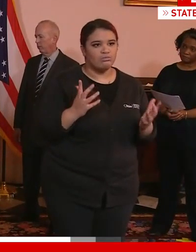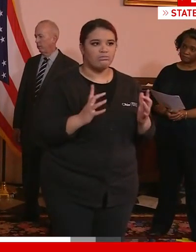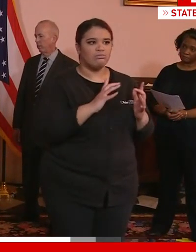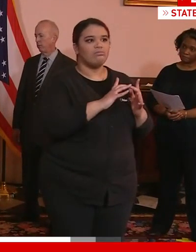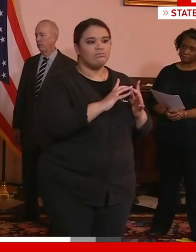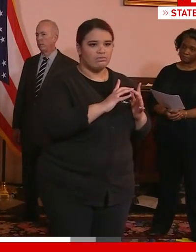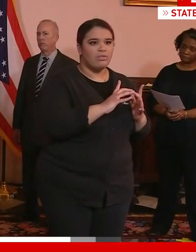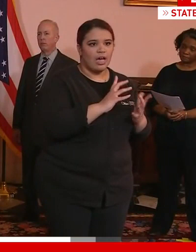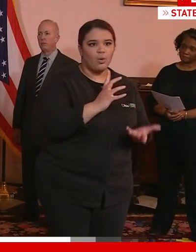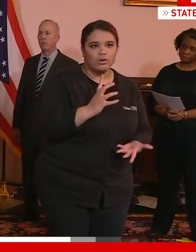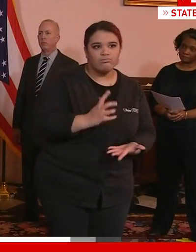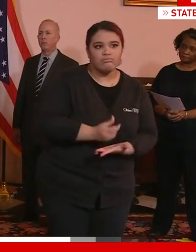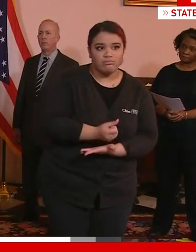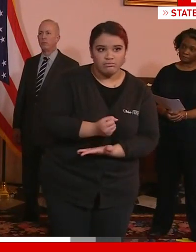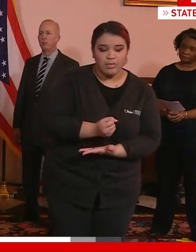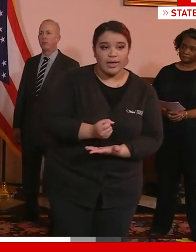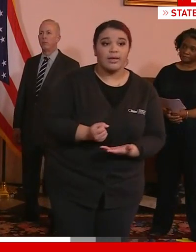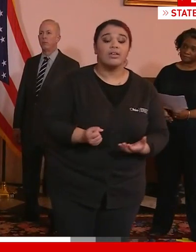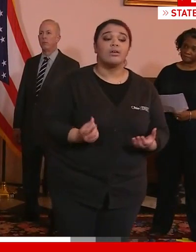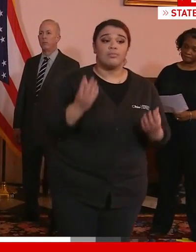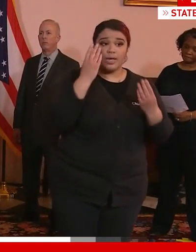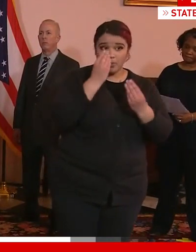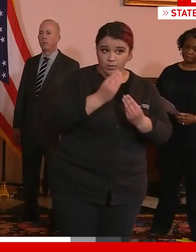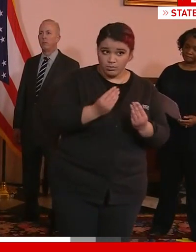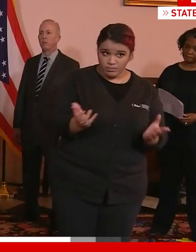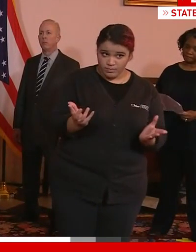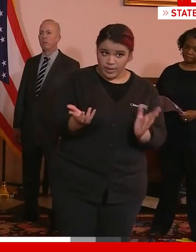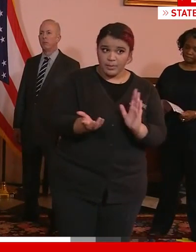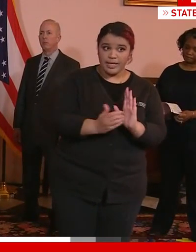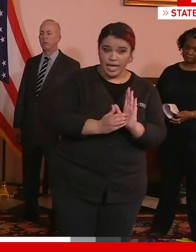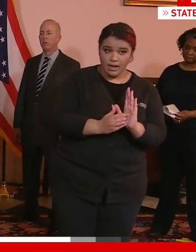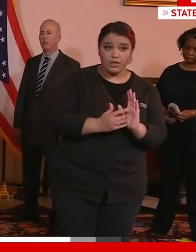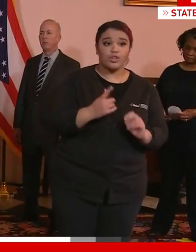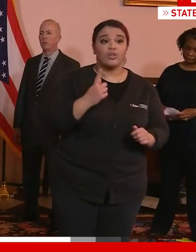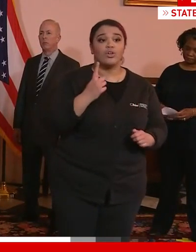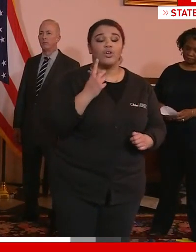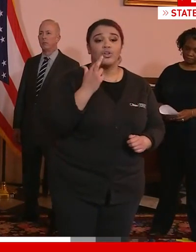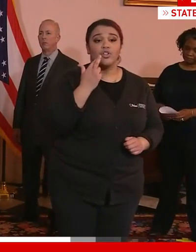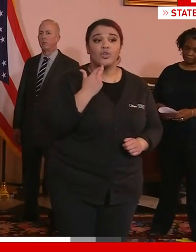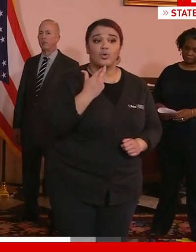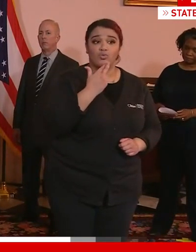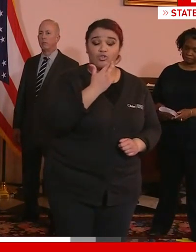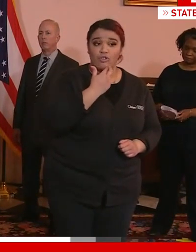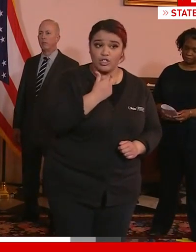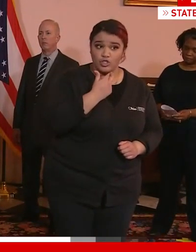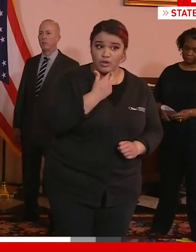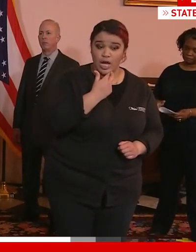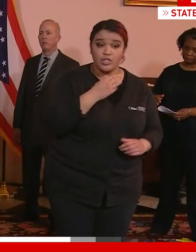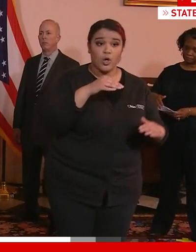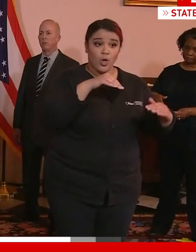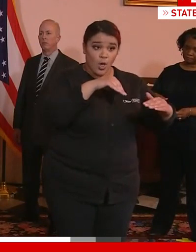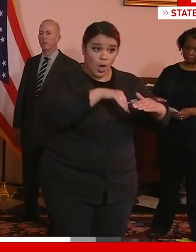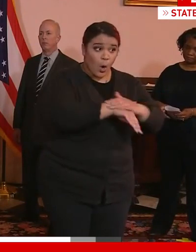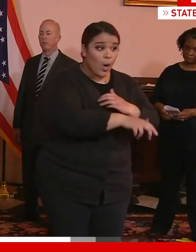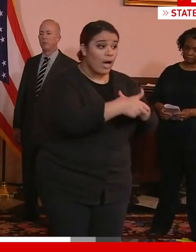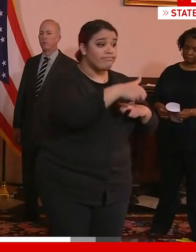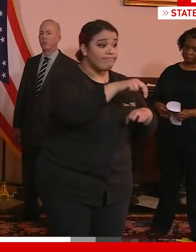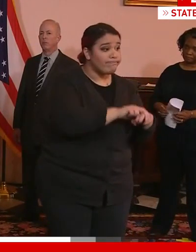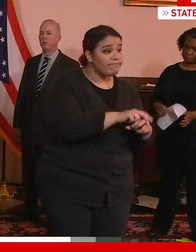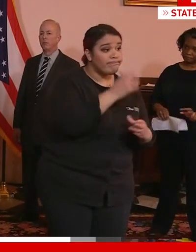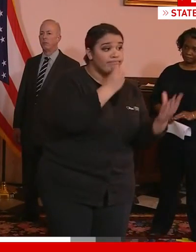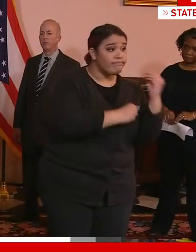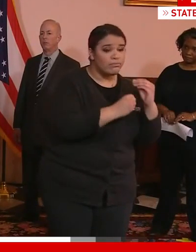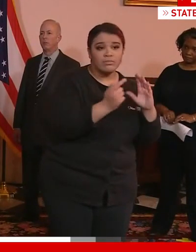reiterate, the restaurants in this state are available for carry-out